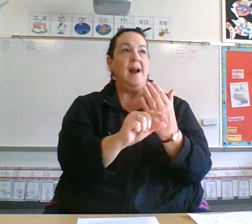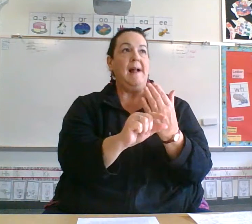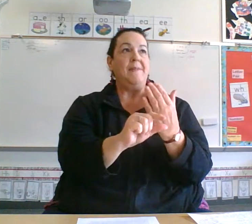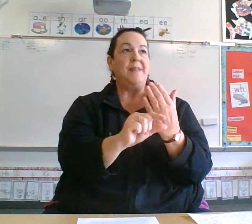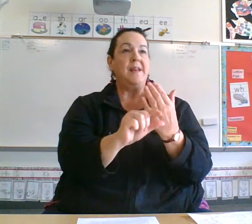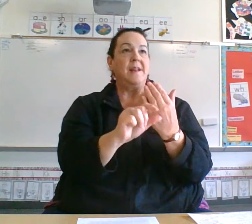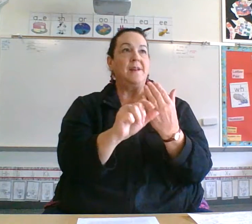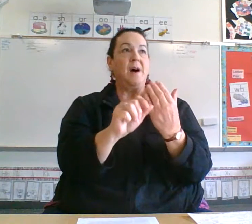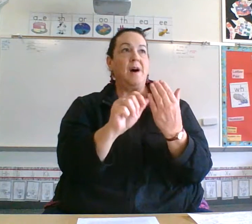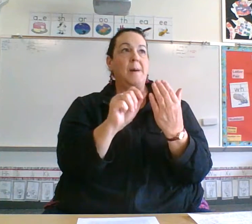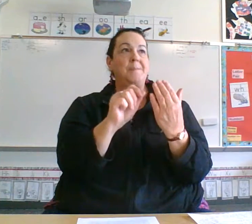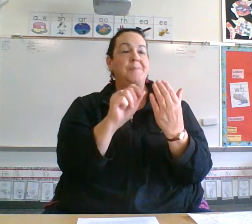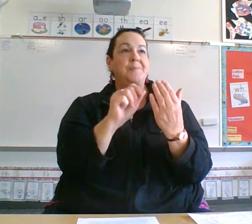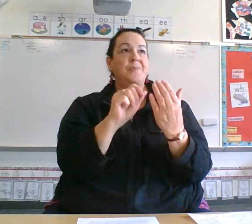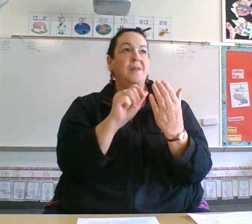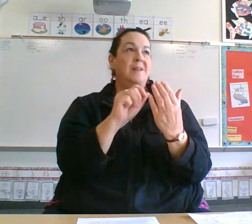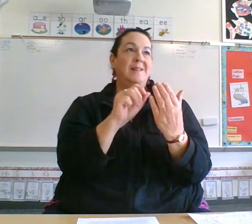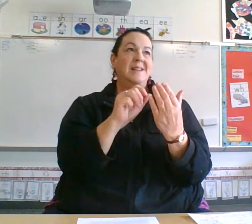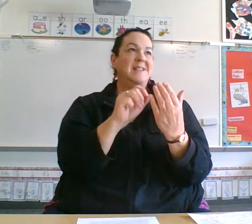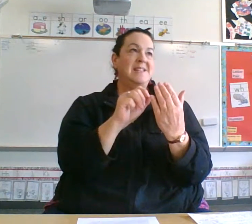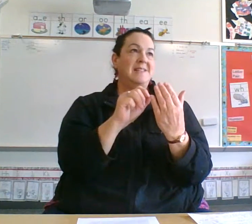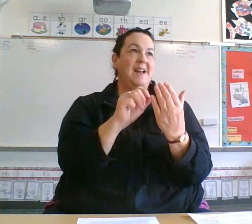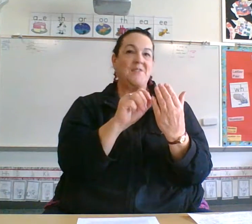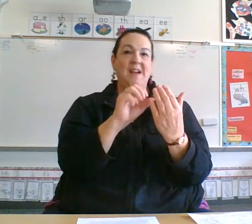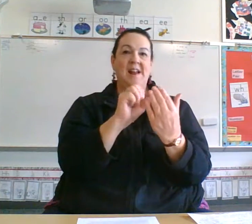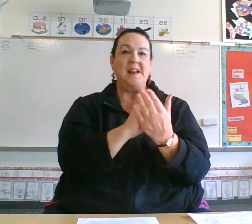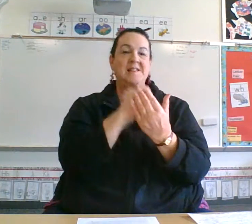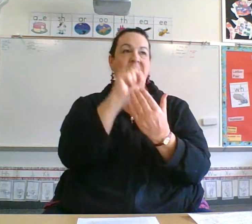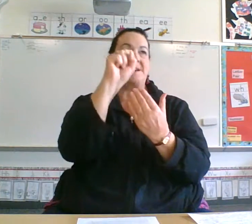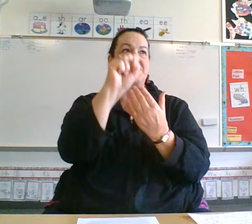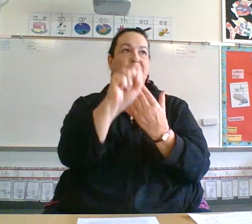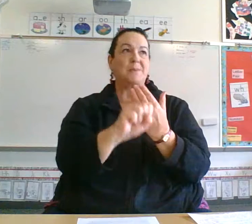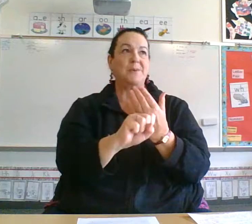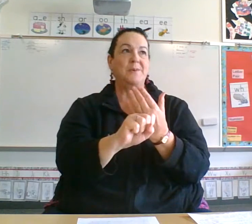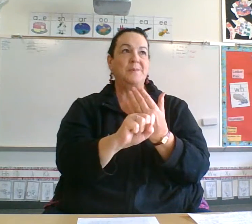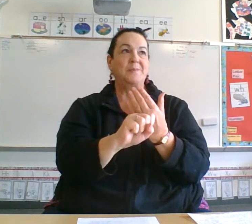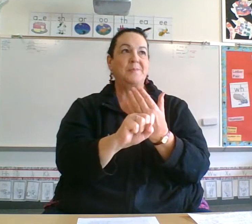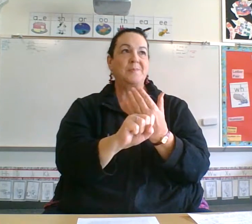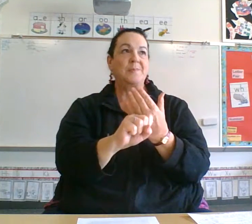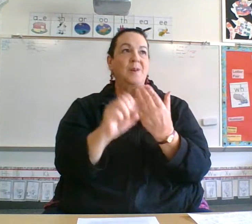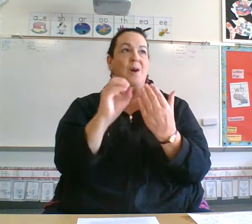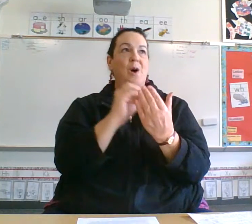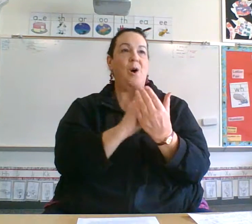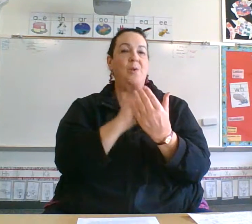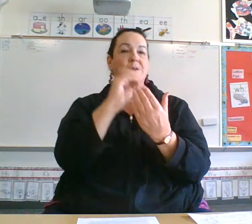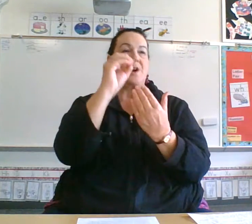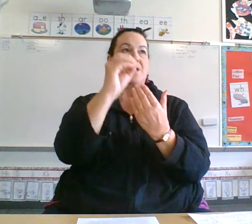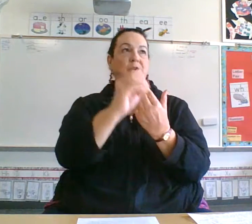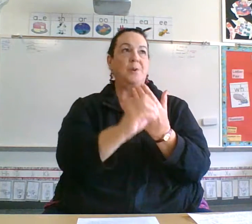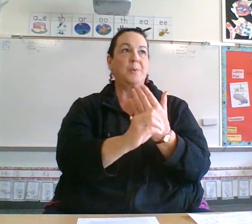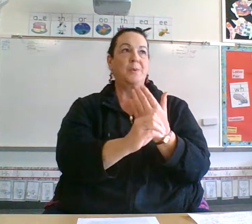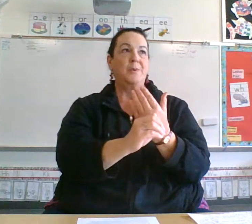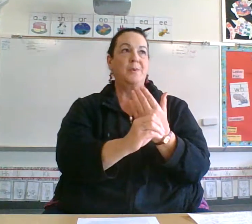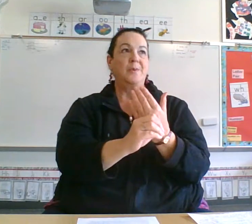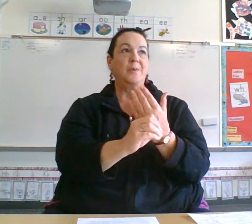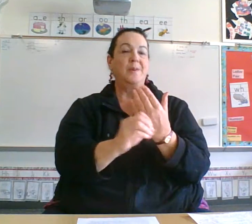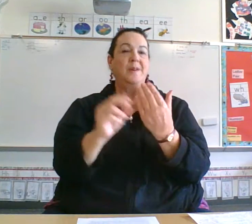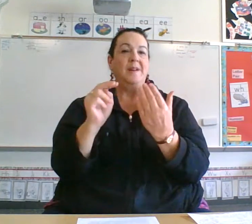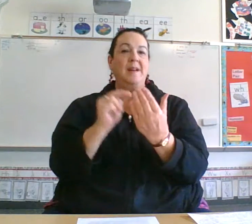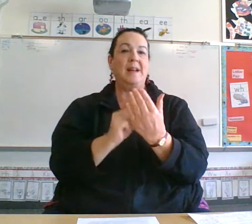And then it's easy after that. S is September, O is October, N